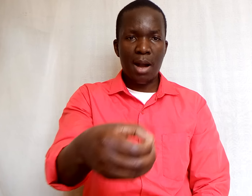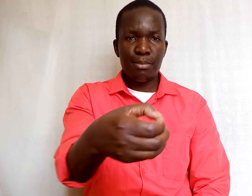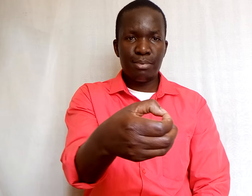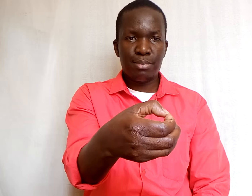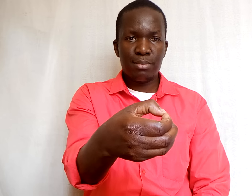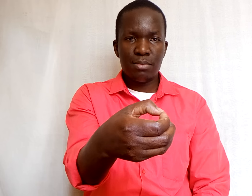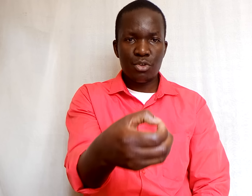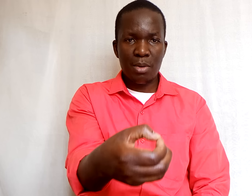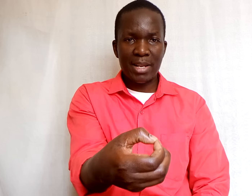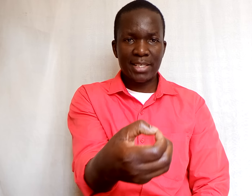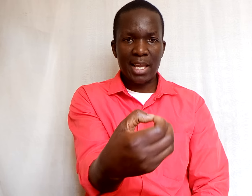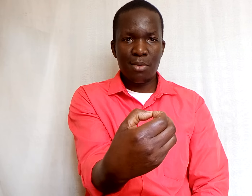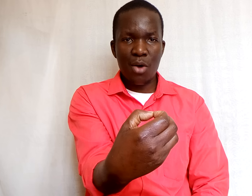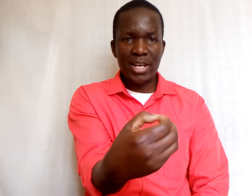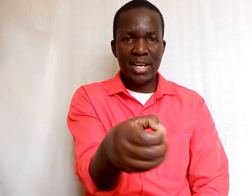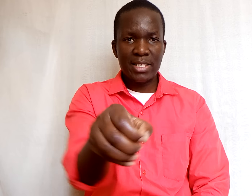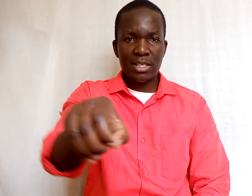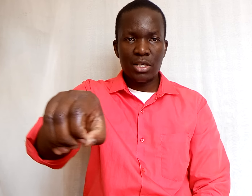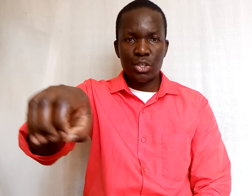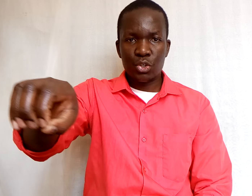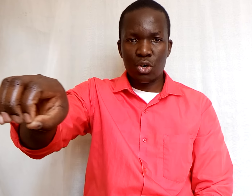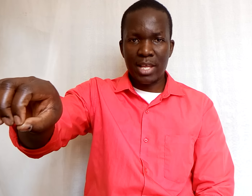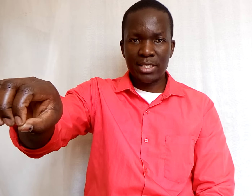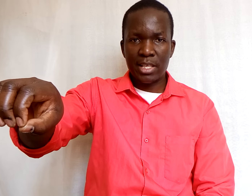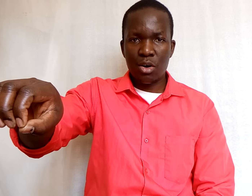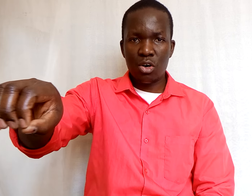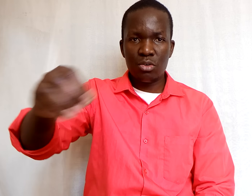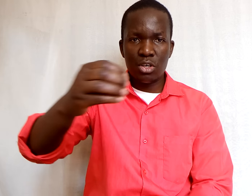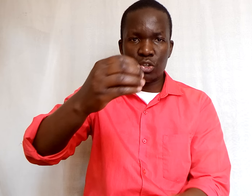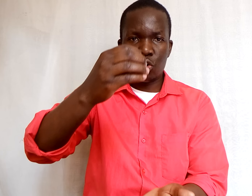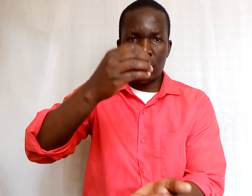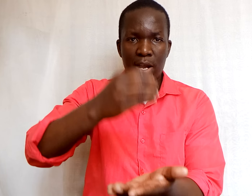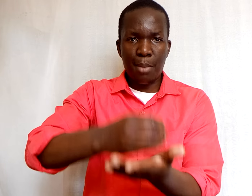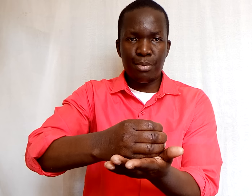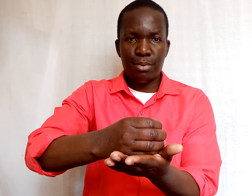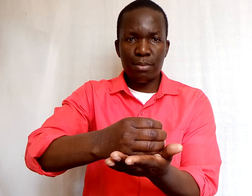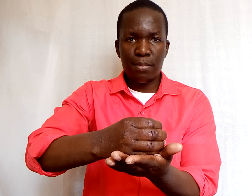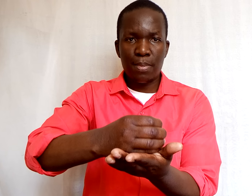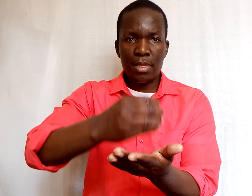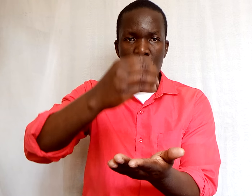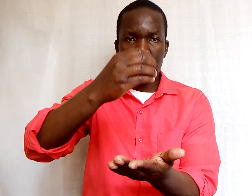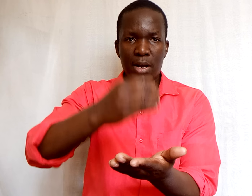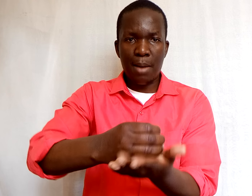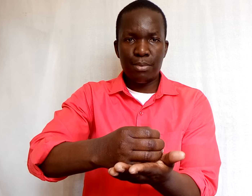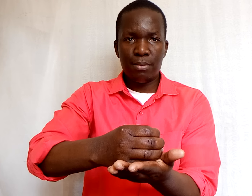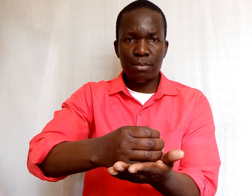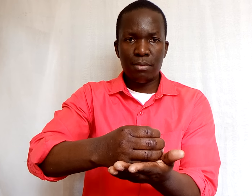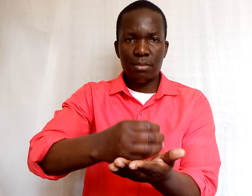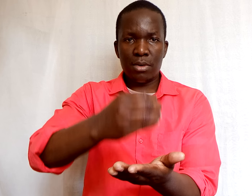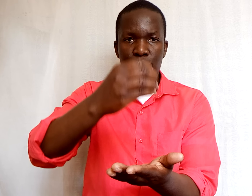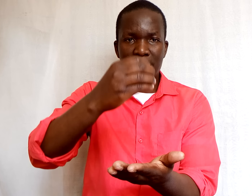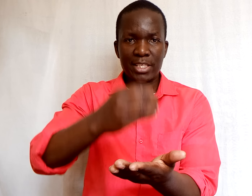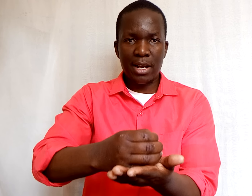cup. Remember last time how we did it? So that's the whole. So cup. Cup. So that's the